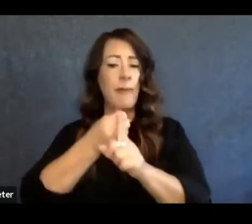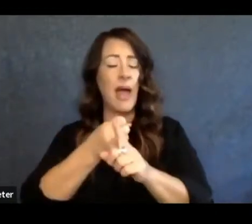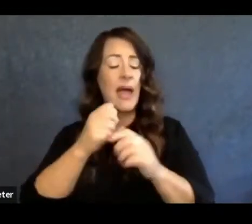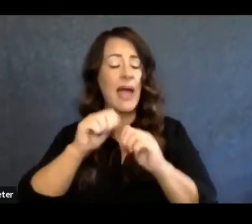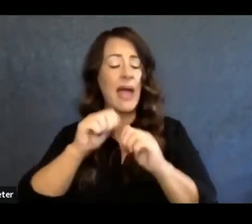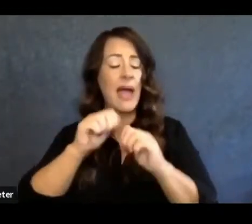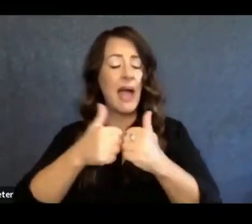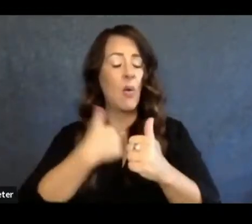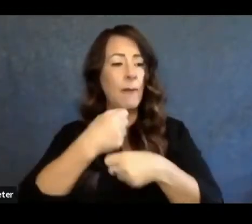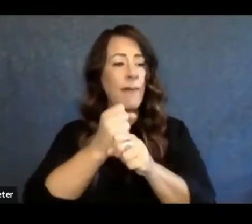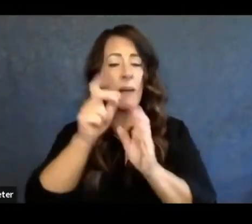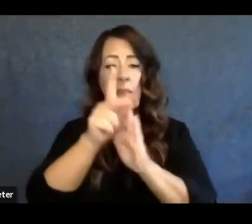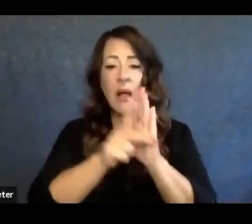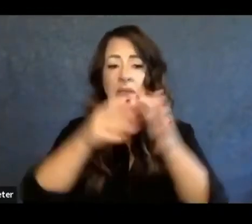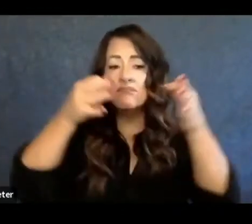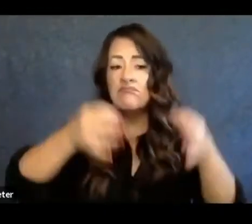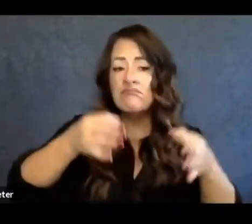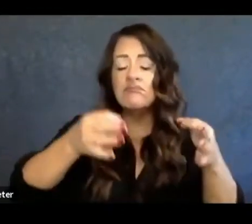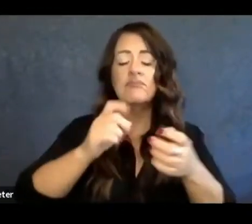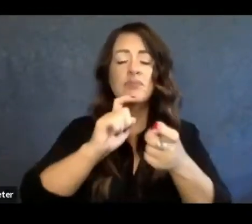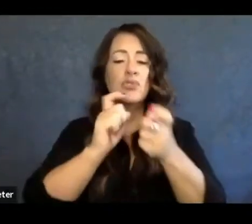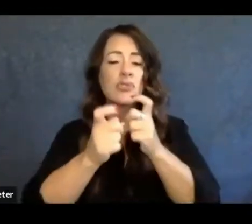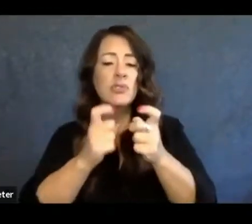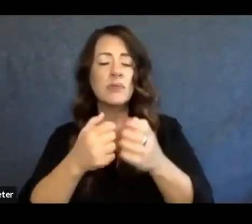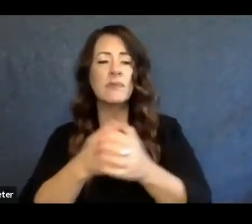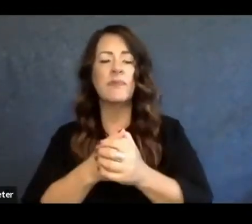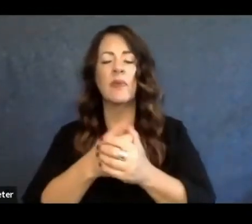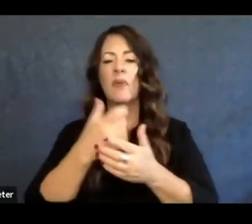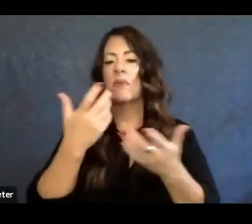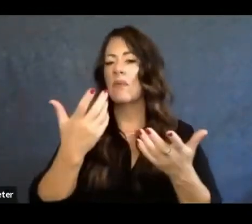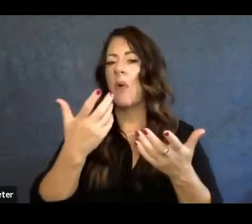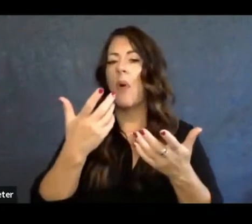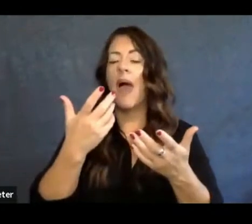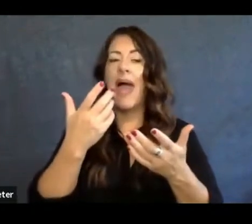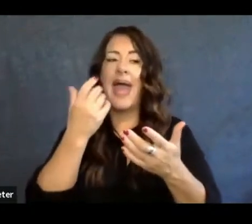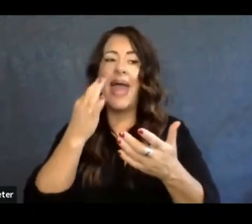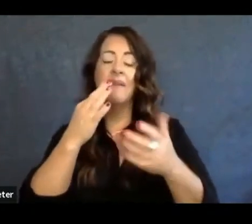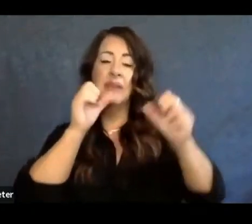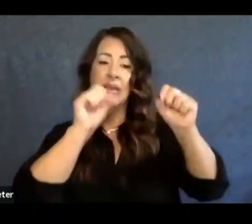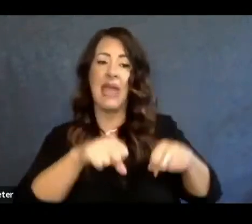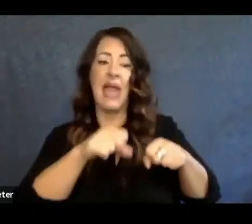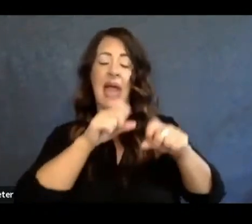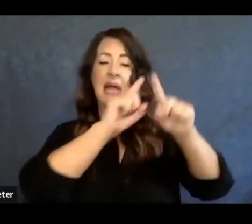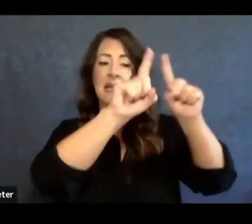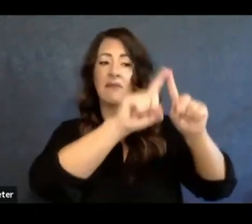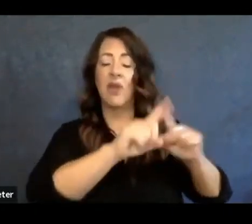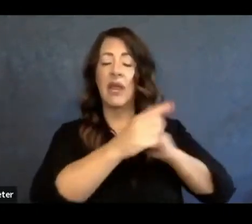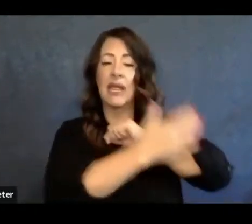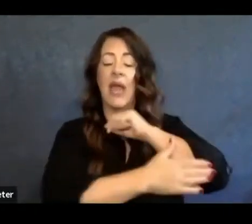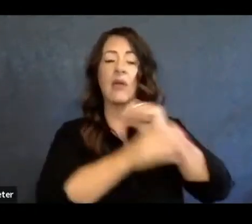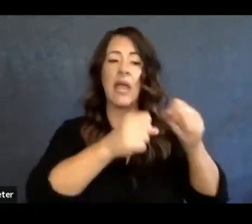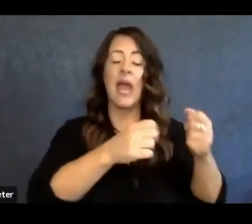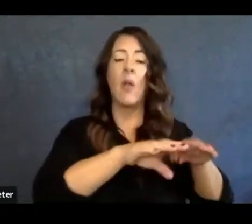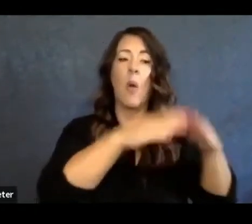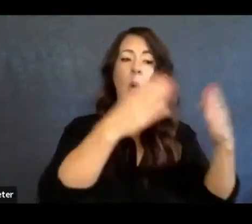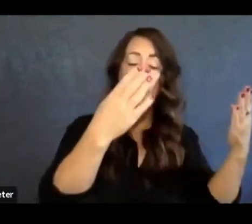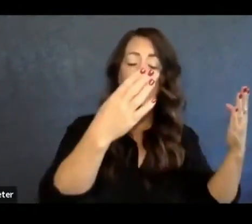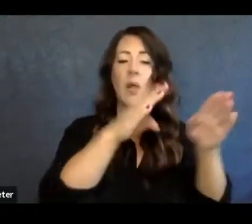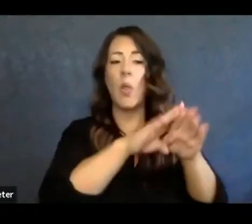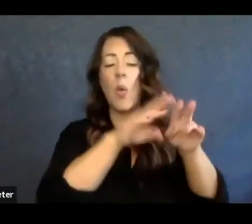and impacts any counties as it refers to opening or modifications of any of the sectors that they're interested